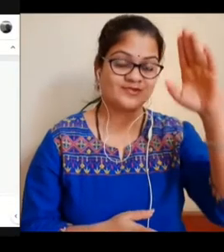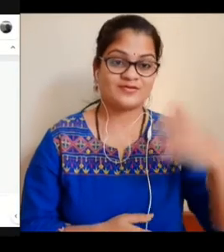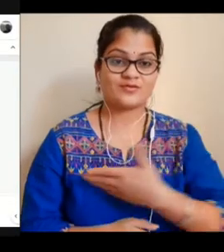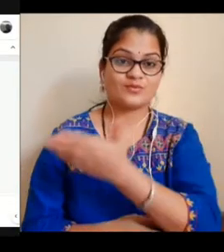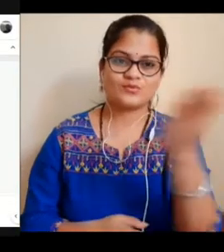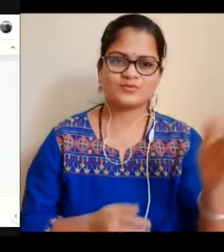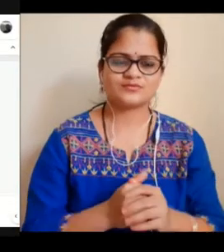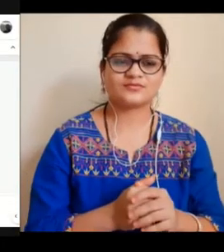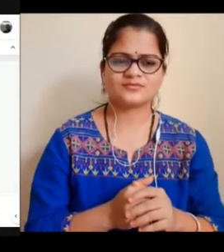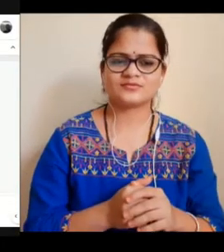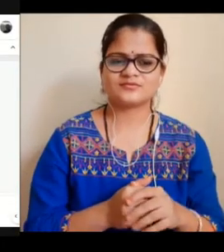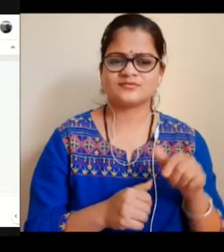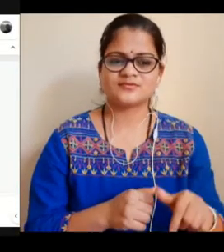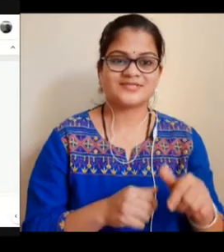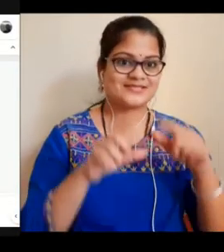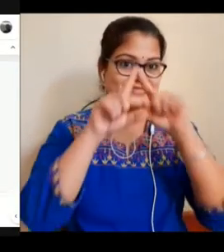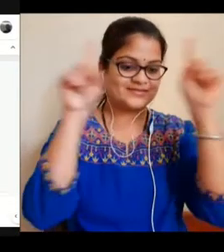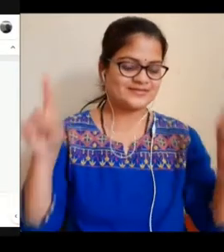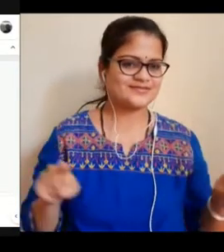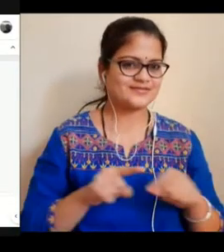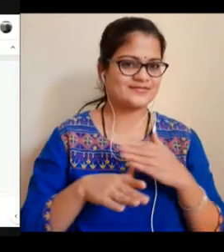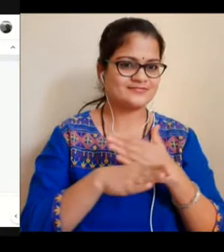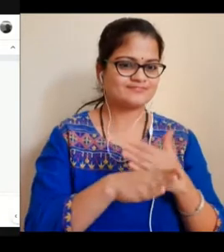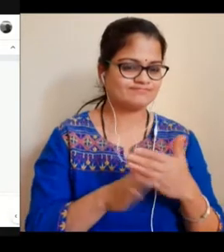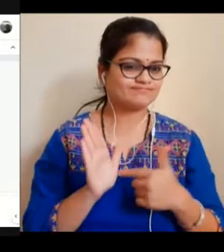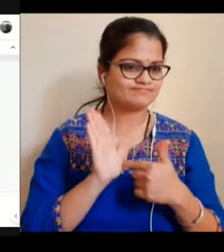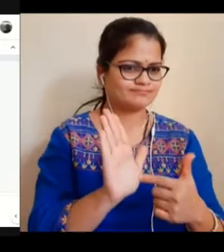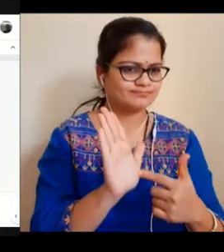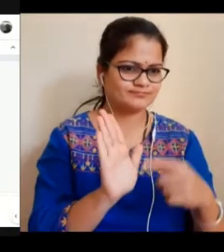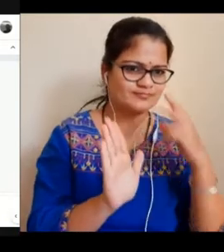Hi everyone. Can you see my screen?